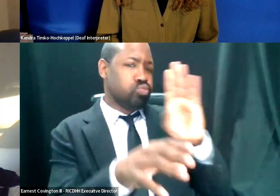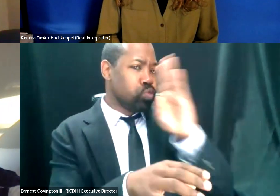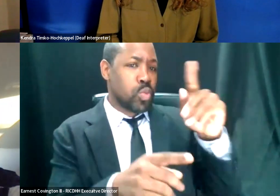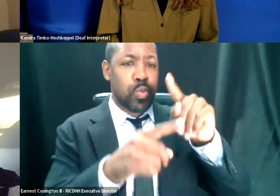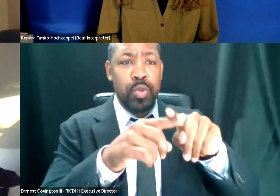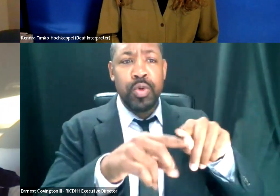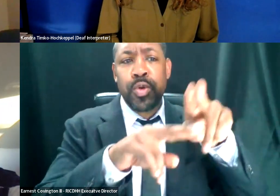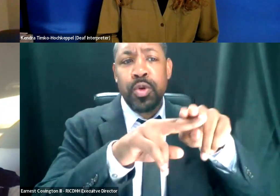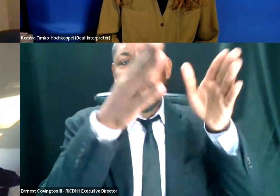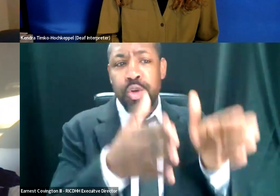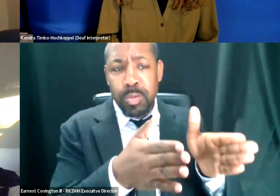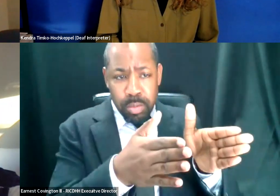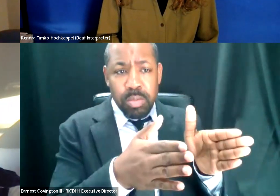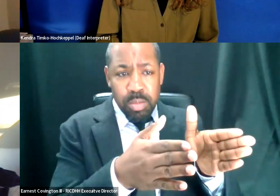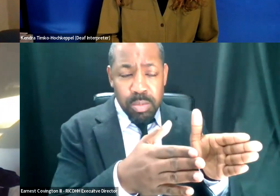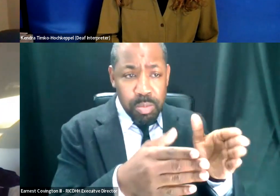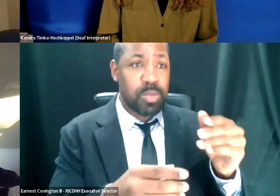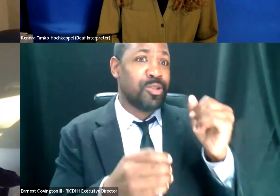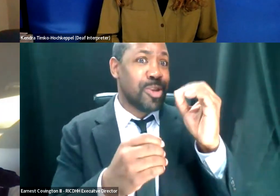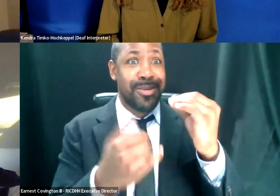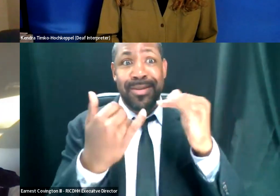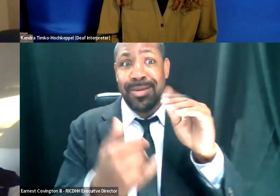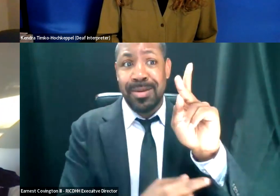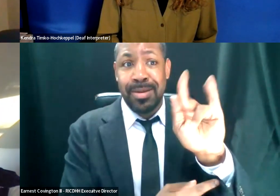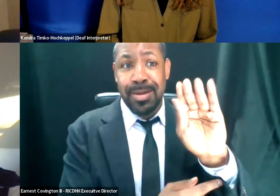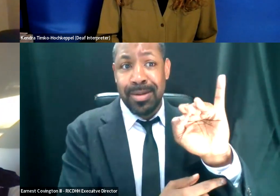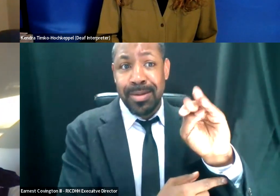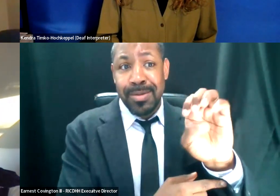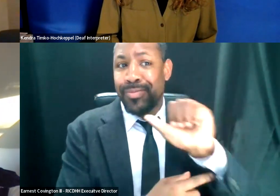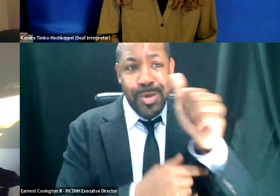So you can obviously write to the chair,